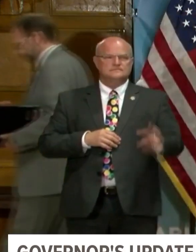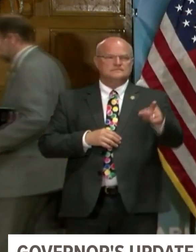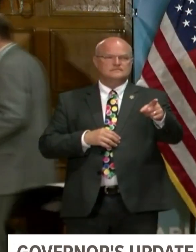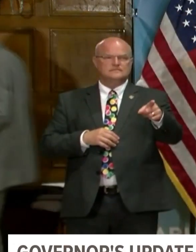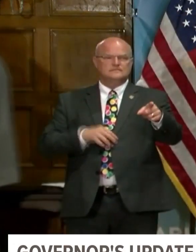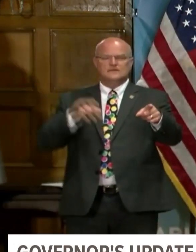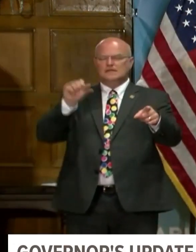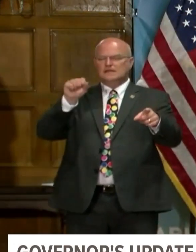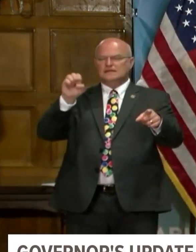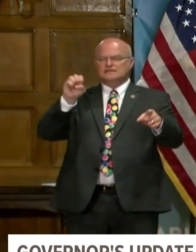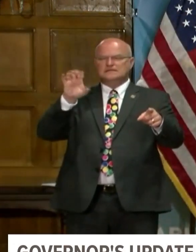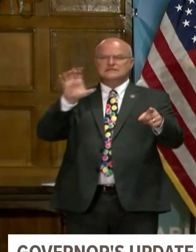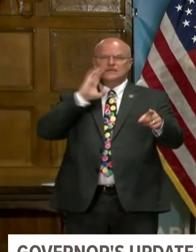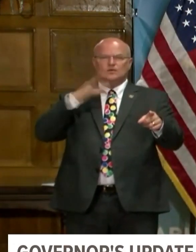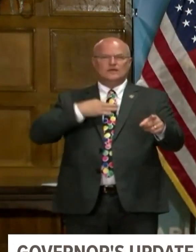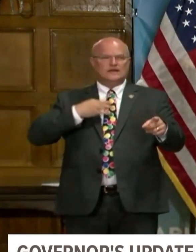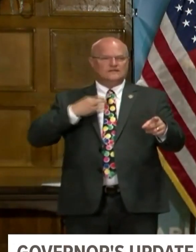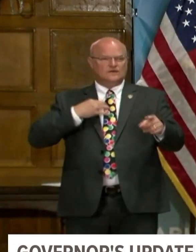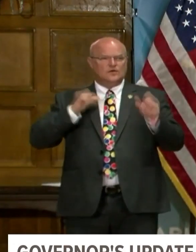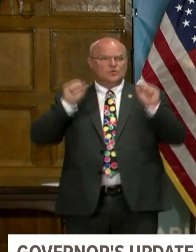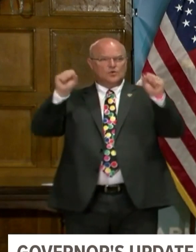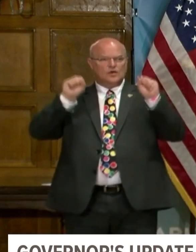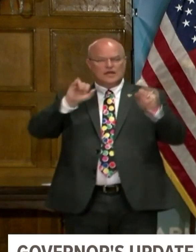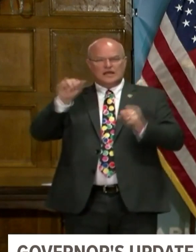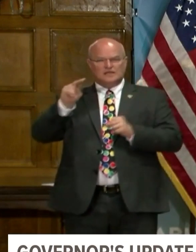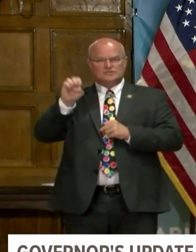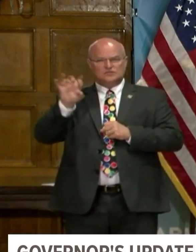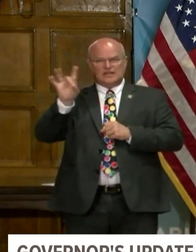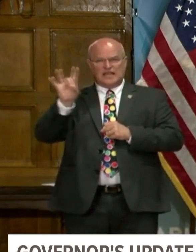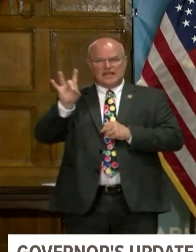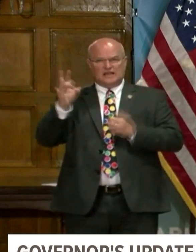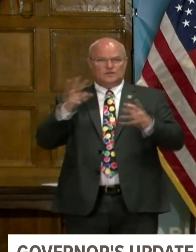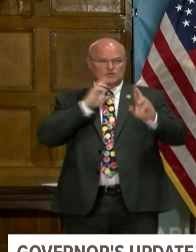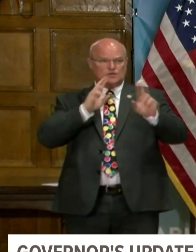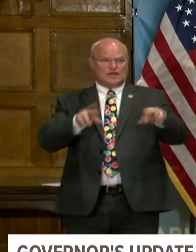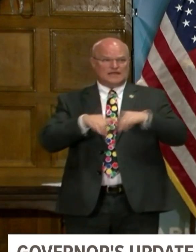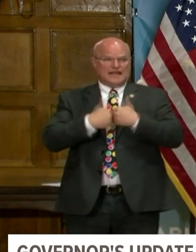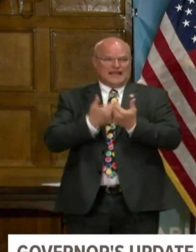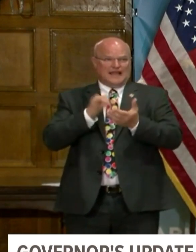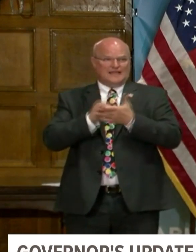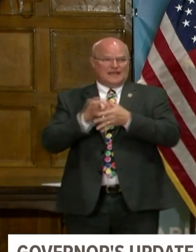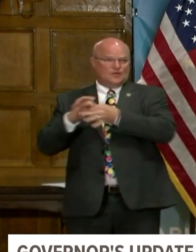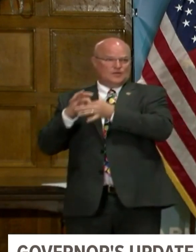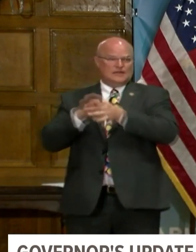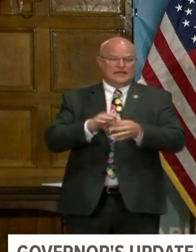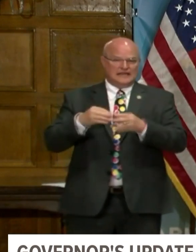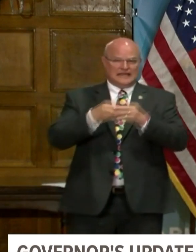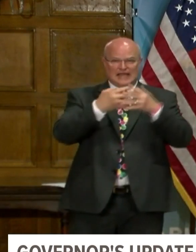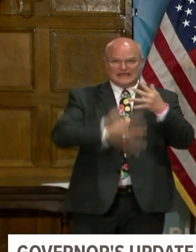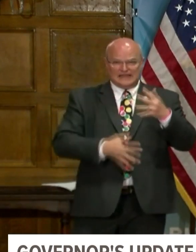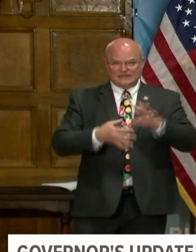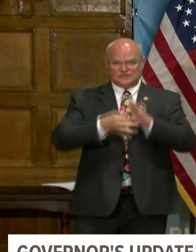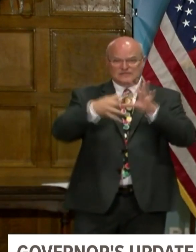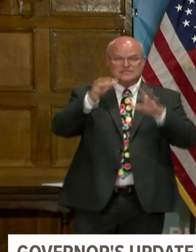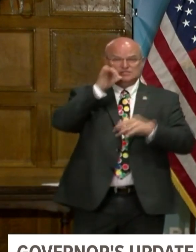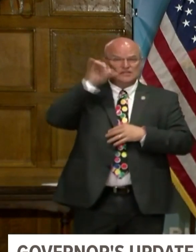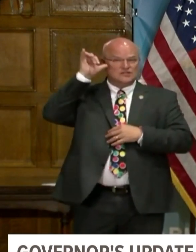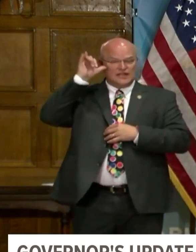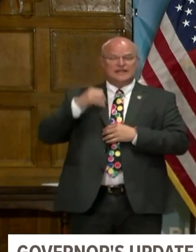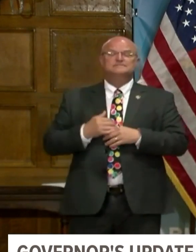The SEC will allow voluntary workouts June 8th. What's your reaction, and how does that relate to the guidelines released